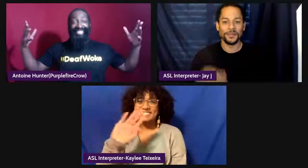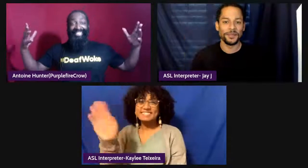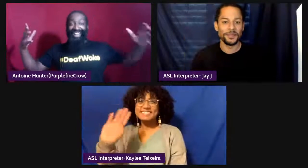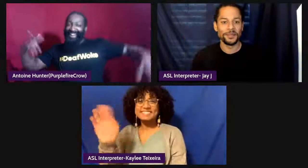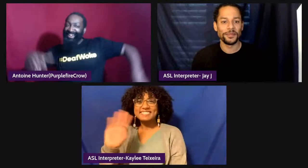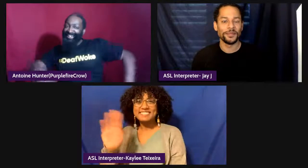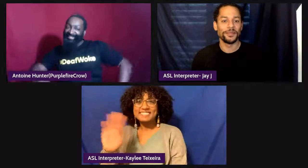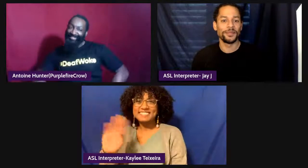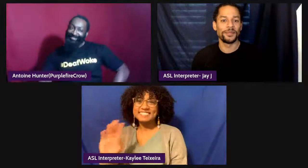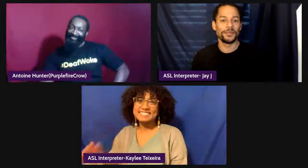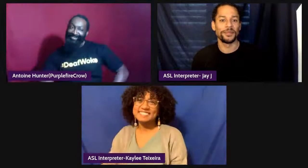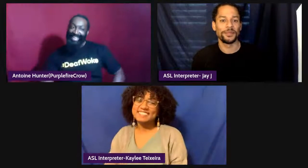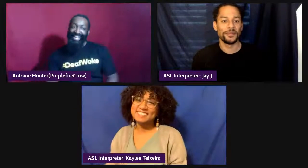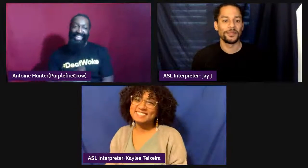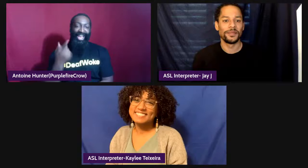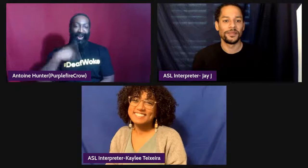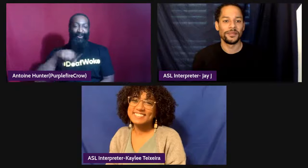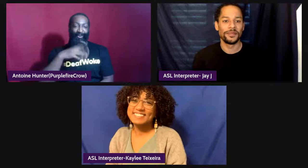Yeah.